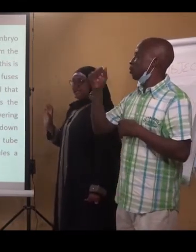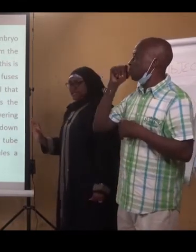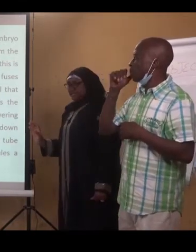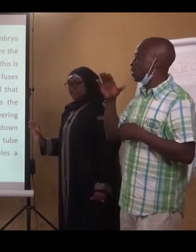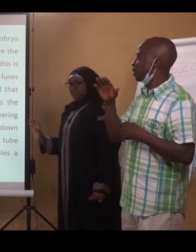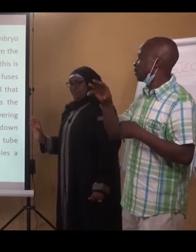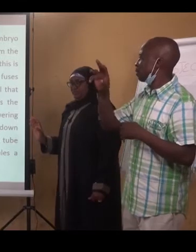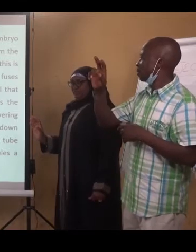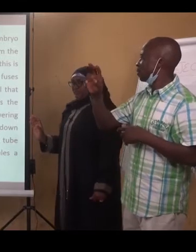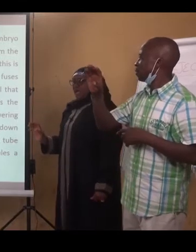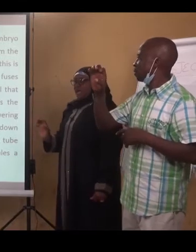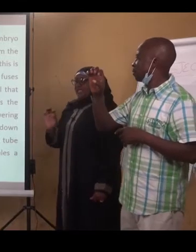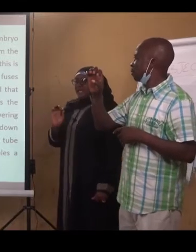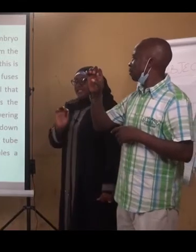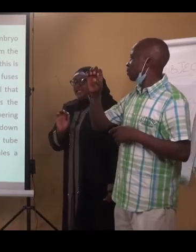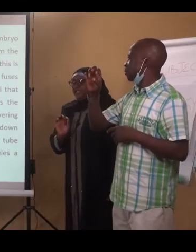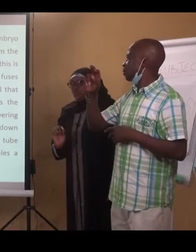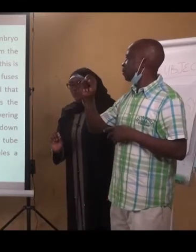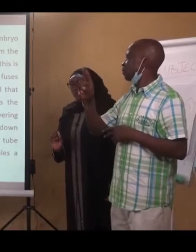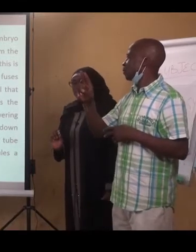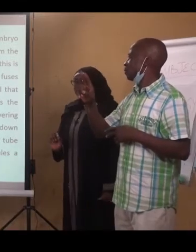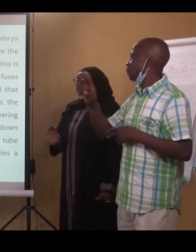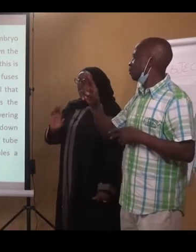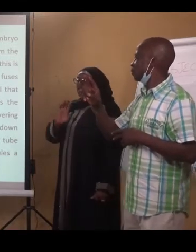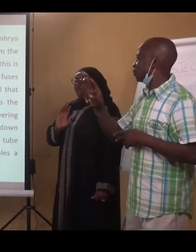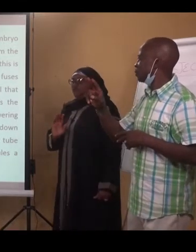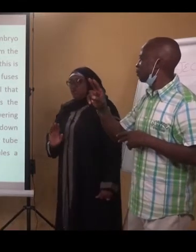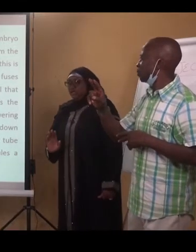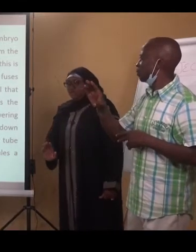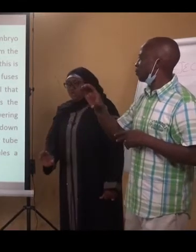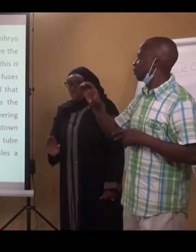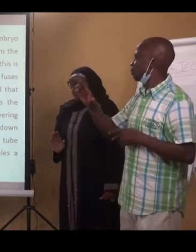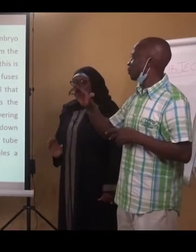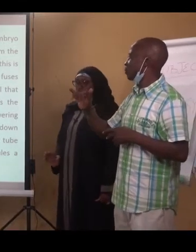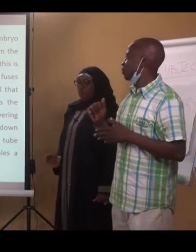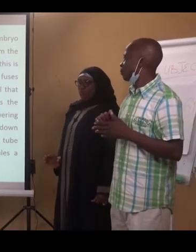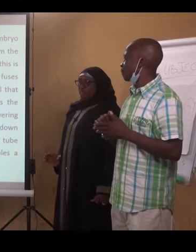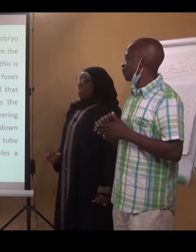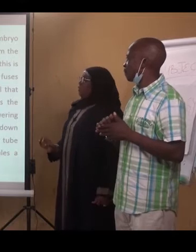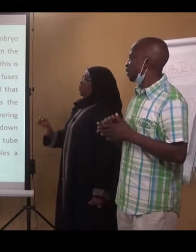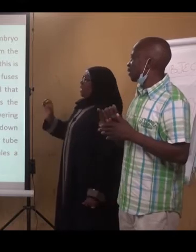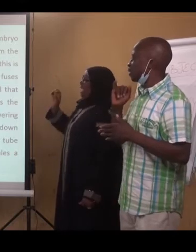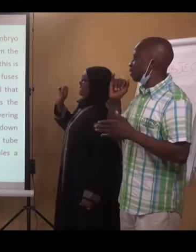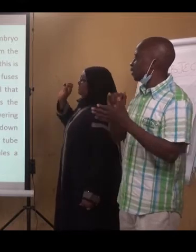released. As I said, the tube nucleus is for development of the tube, while